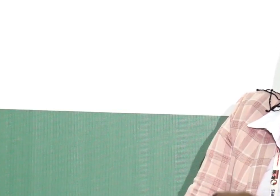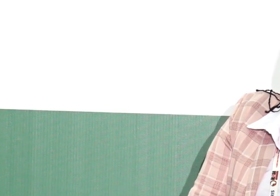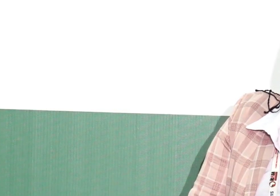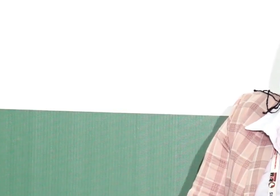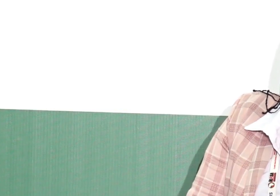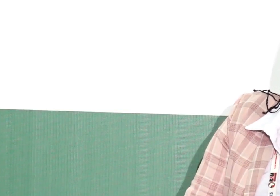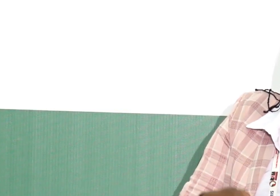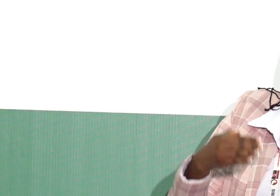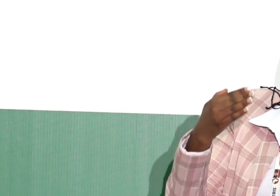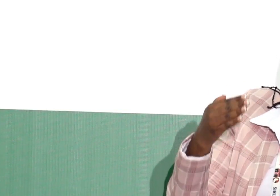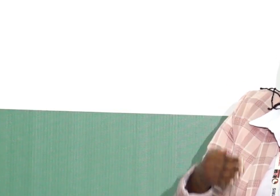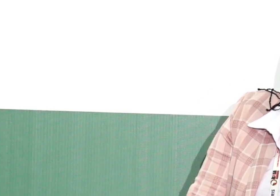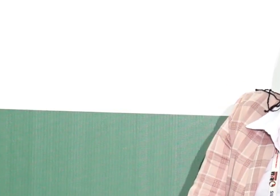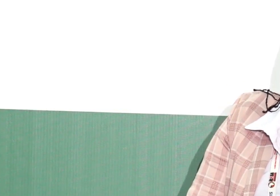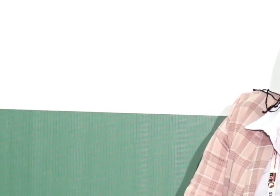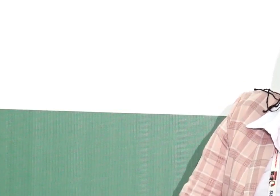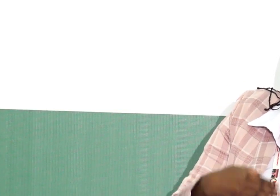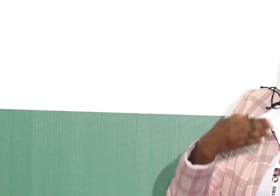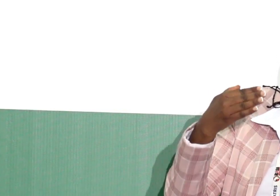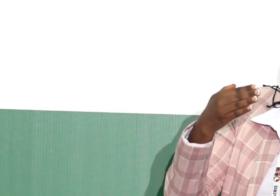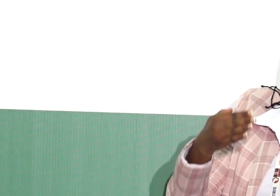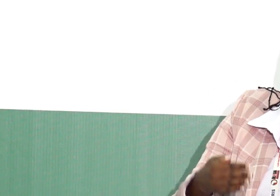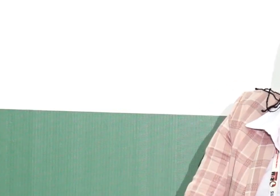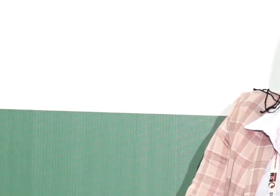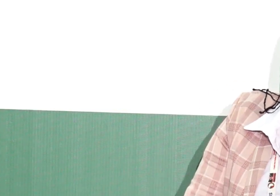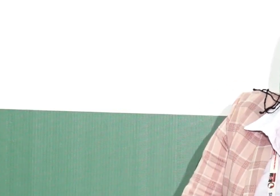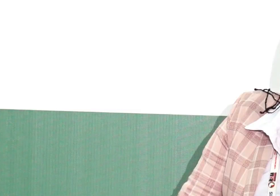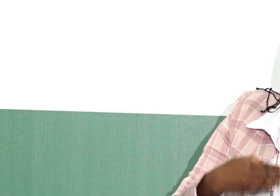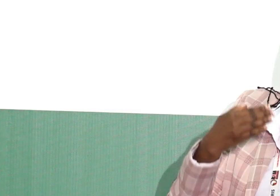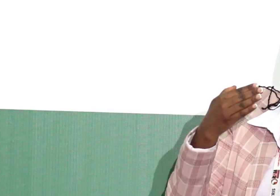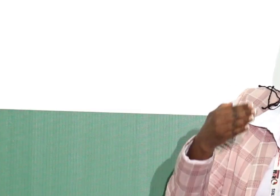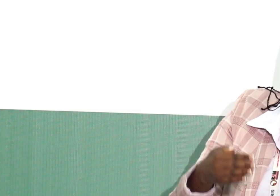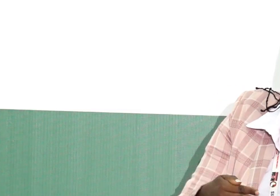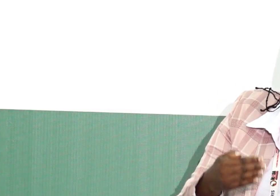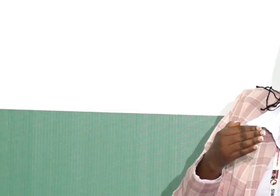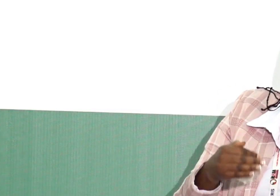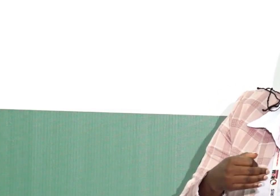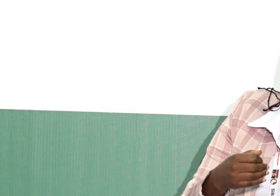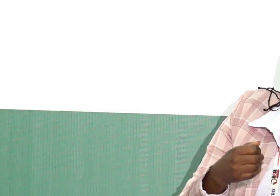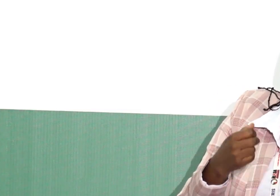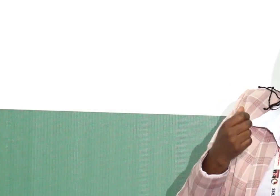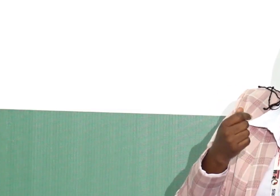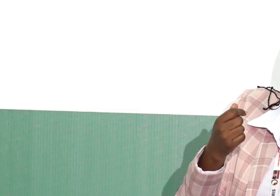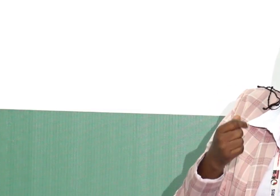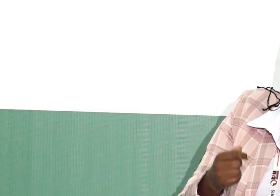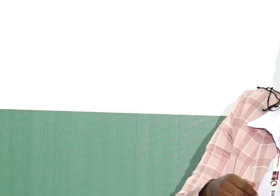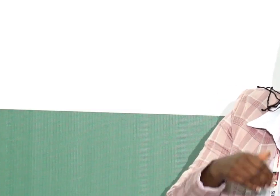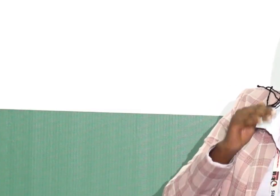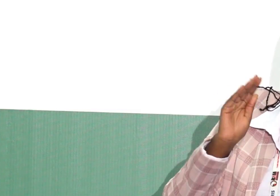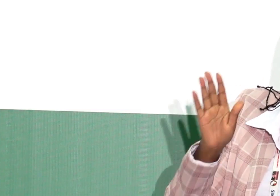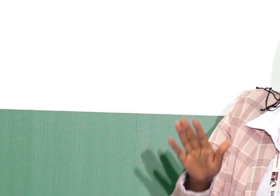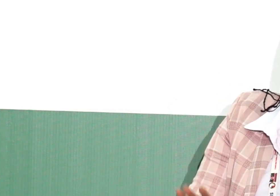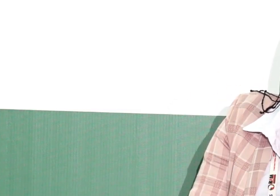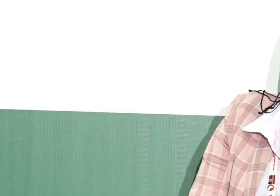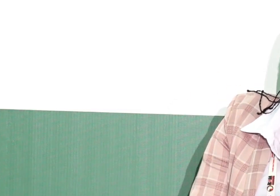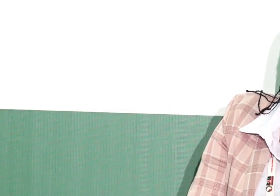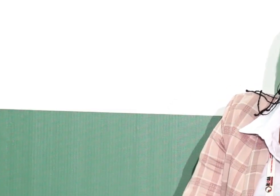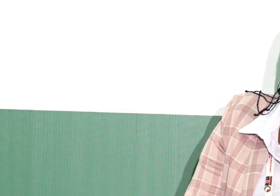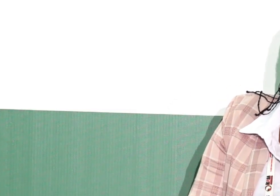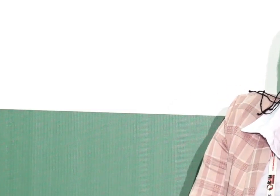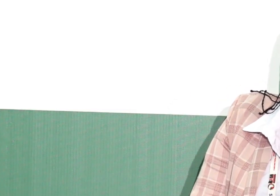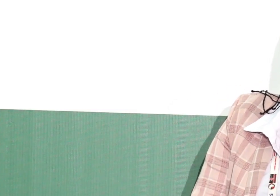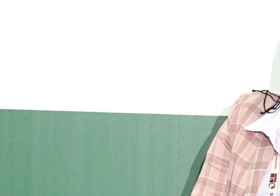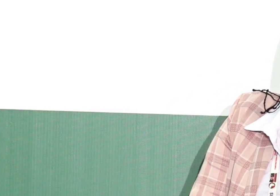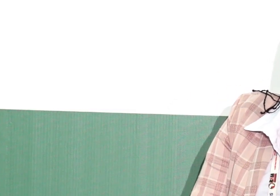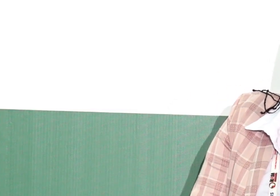we do screen, we treat. If there's recurring lesions, we treat. We only treat up to a 3rd time, and we refer to